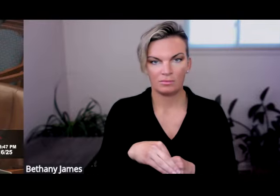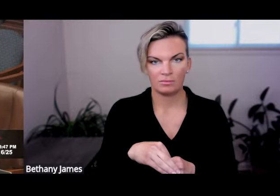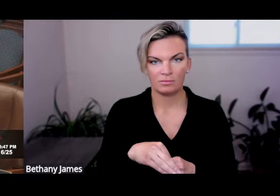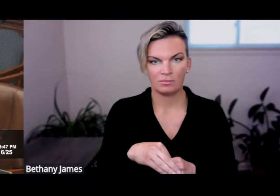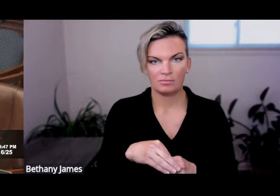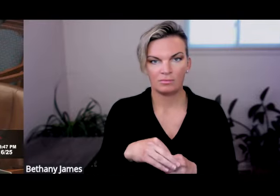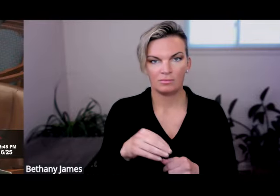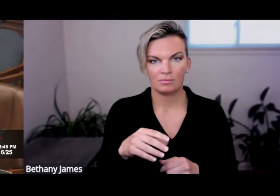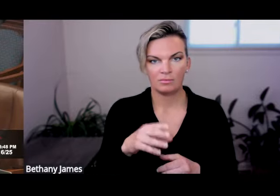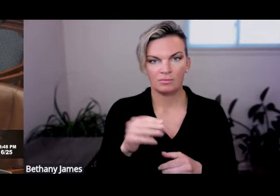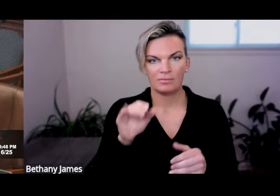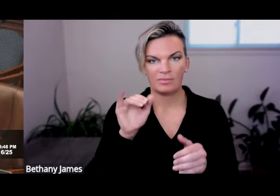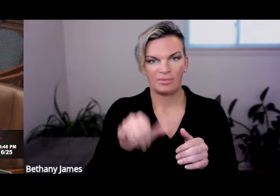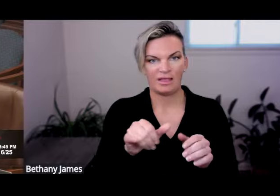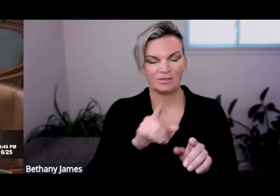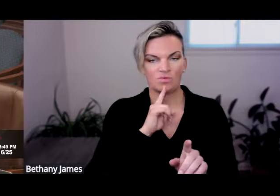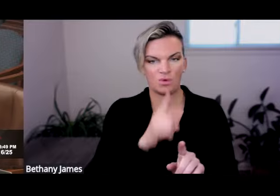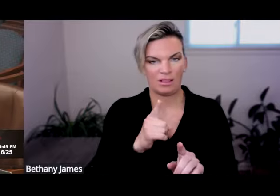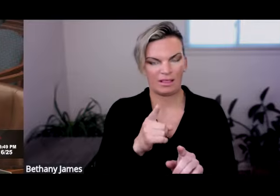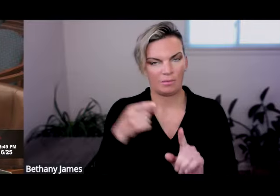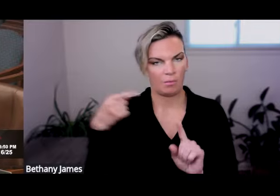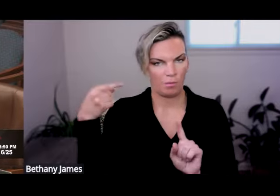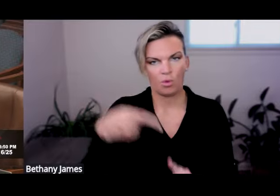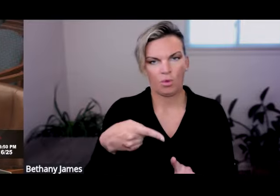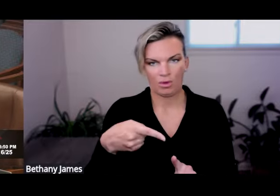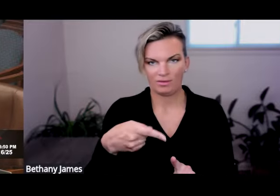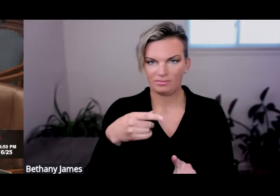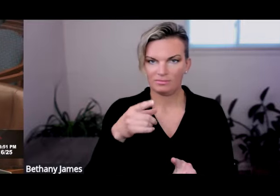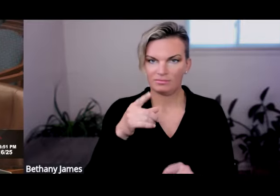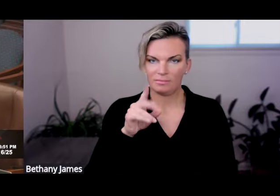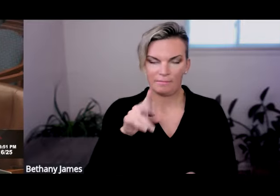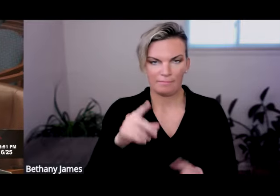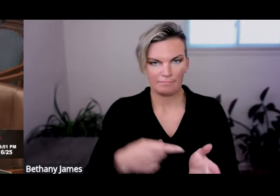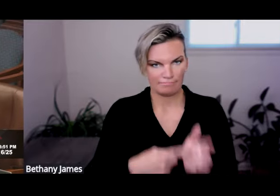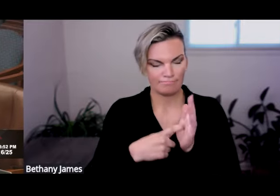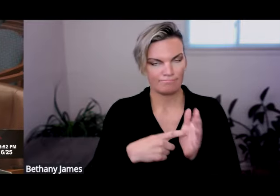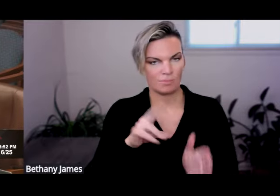whole petition, that is the root of the entire petition, right?